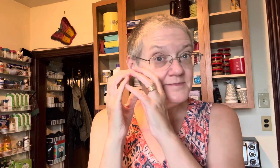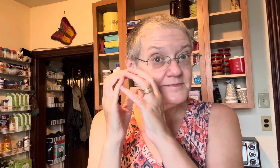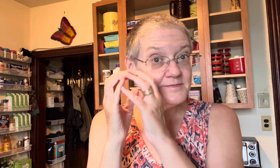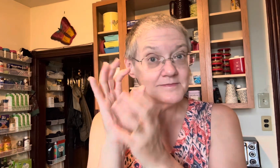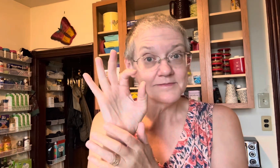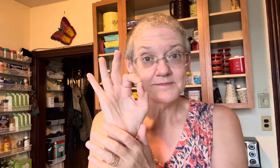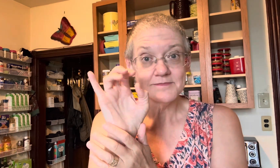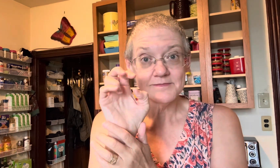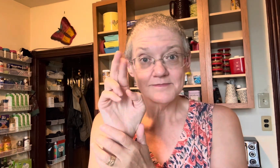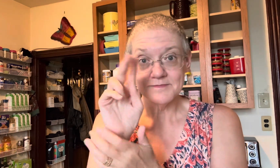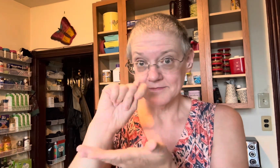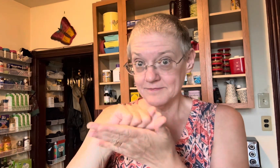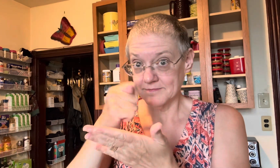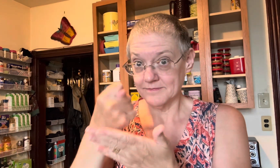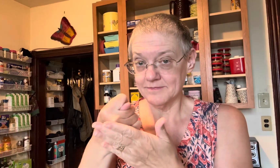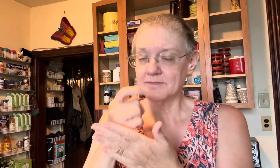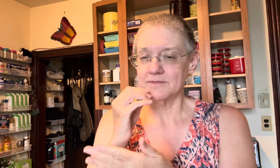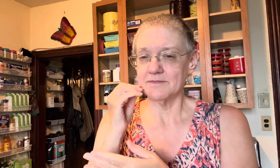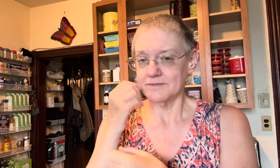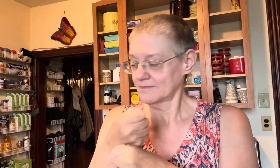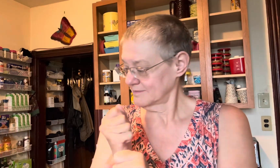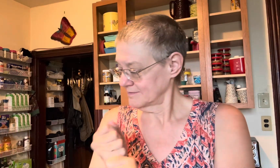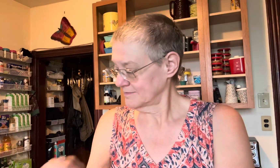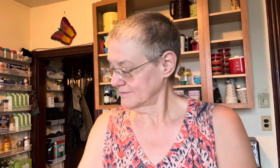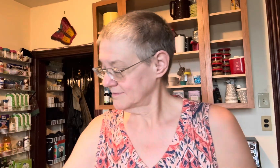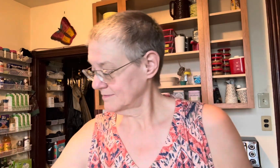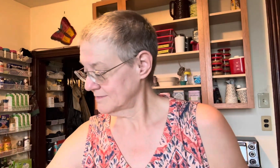Going to use 1 coconut flour tortilla, homemade.